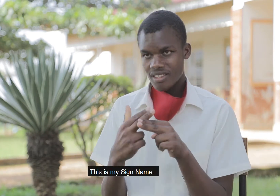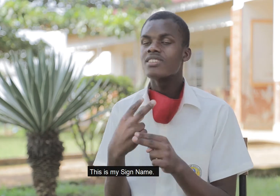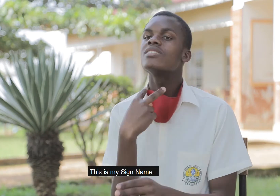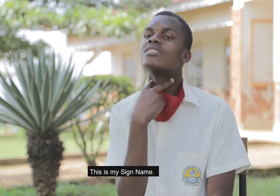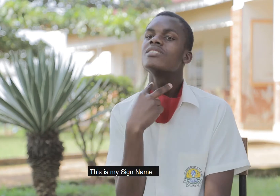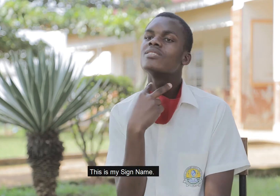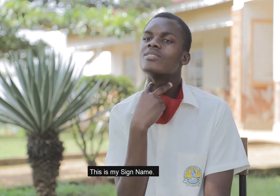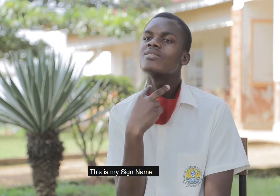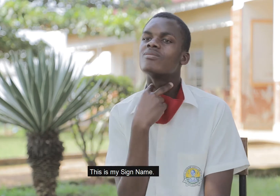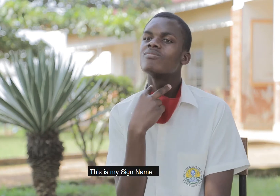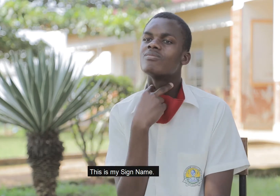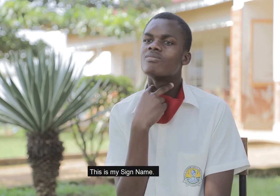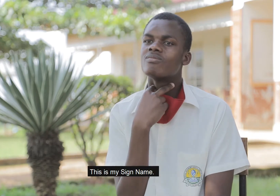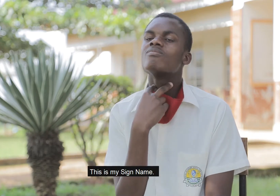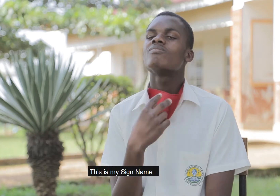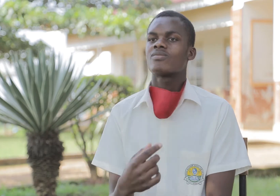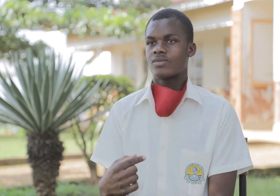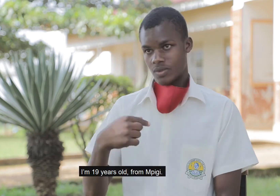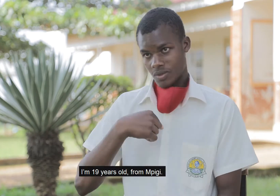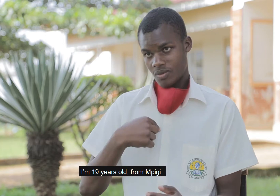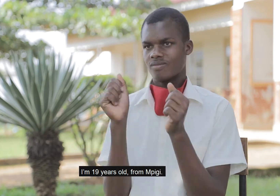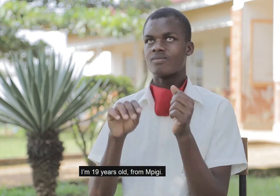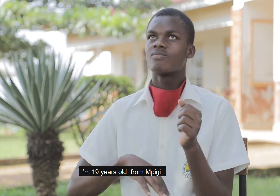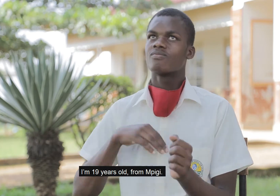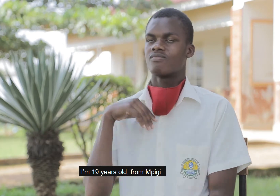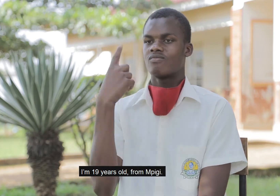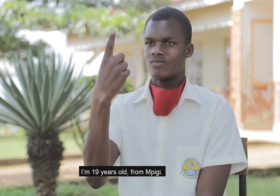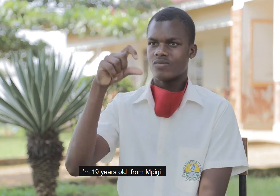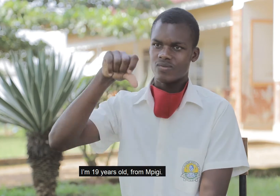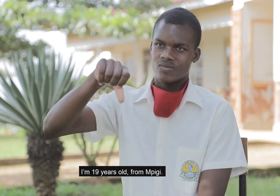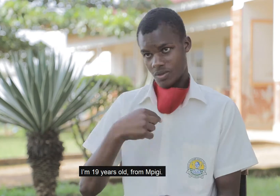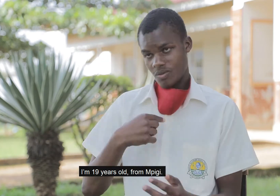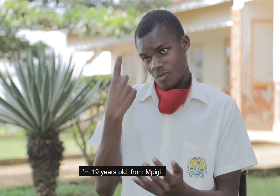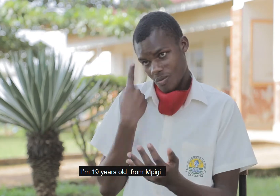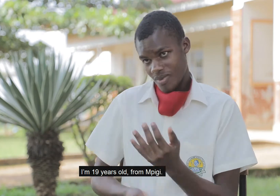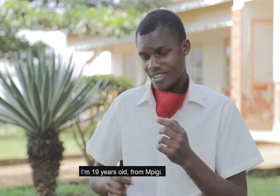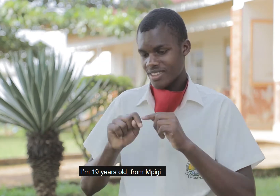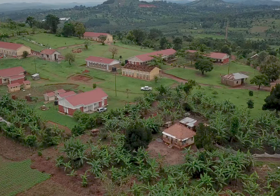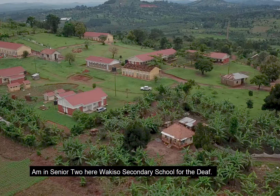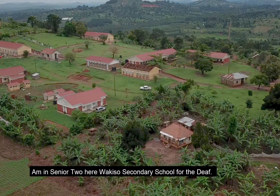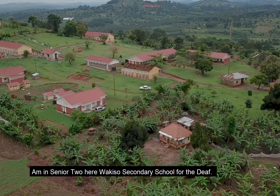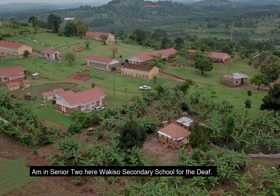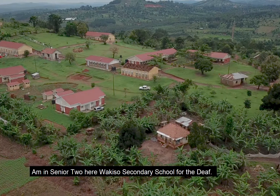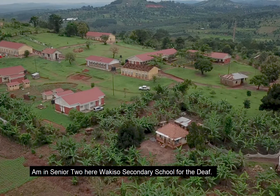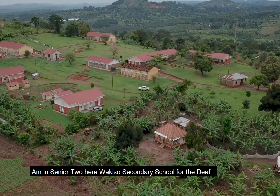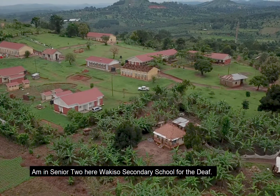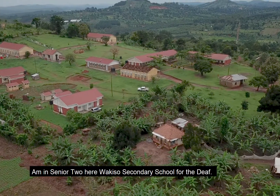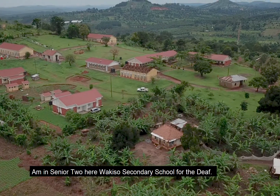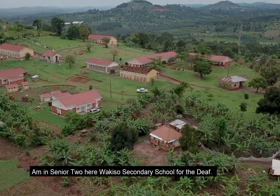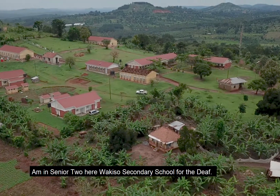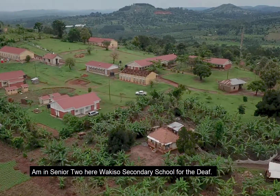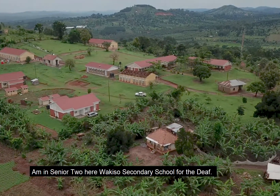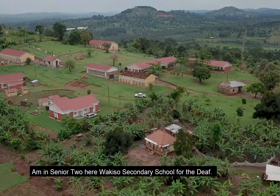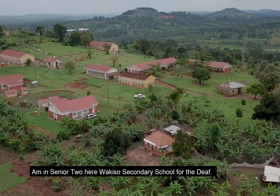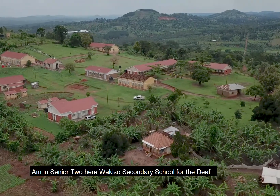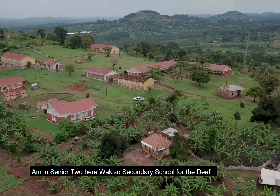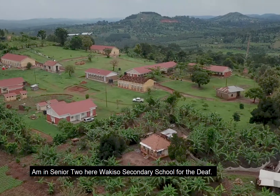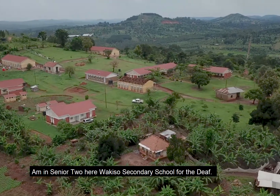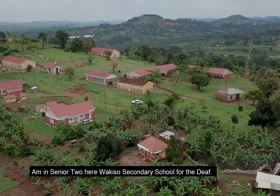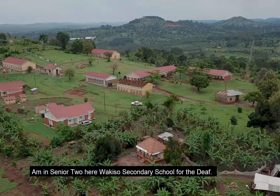This is my sign name. I'm 19 years old from PG. I'm in senior 2 here at Wakiso Secondary School for